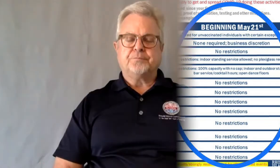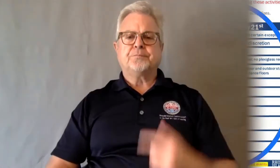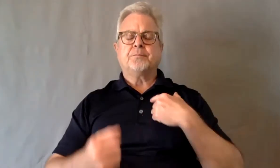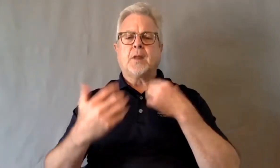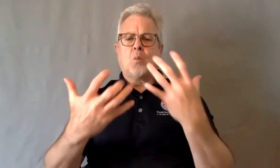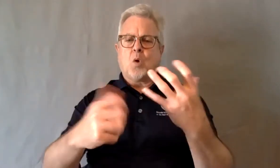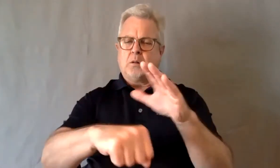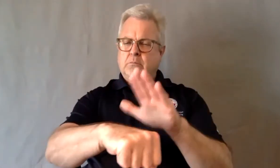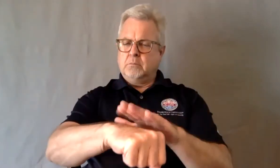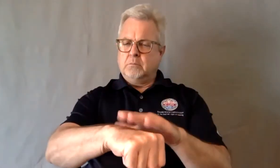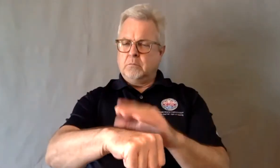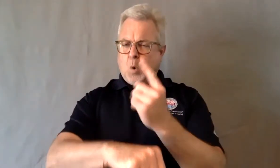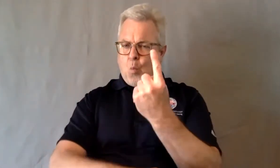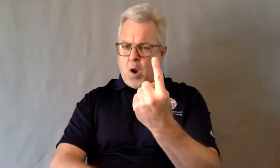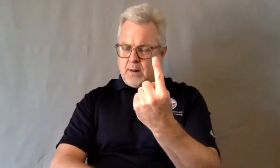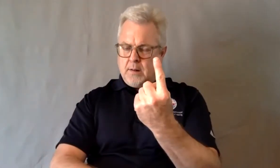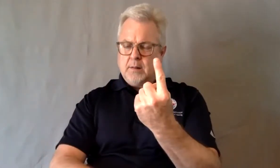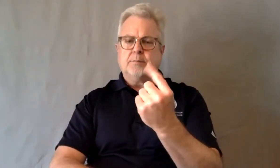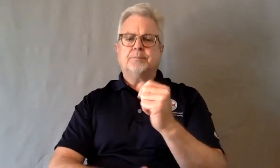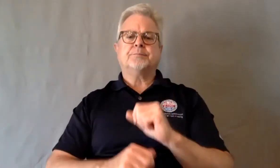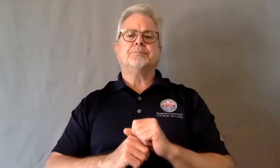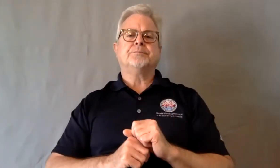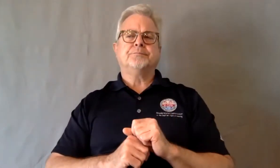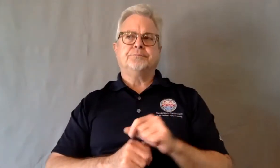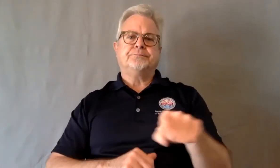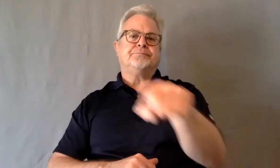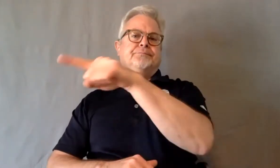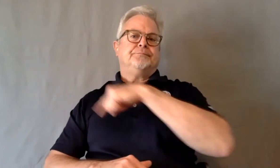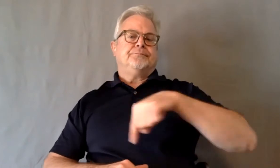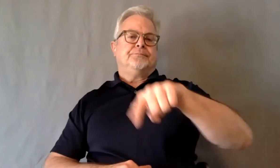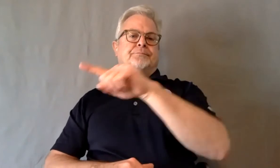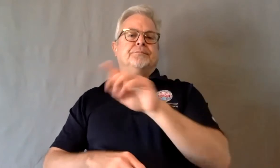in Rhode Island. I do want to let you know of one other thing.